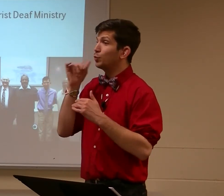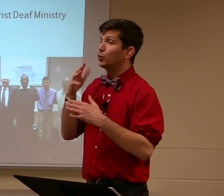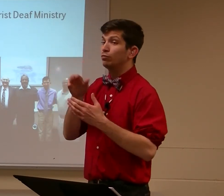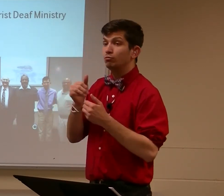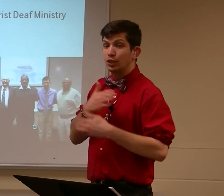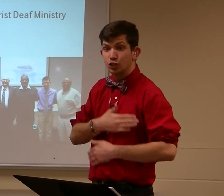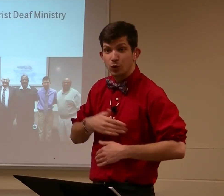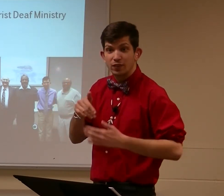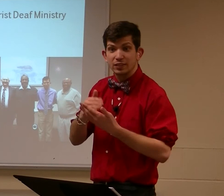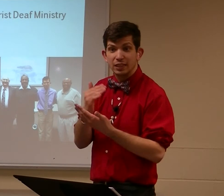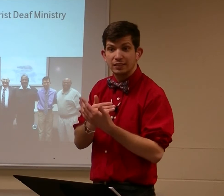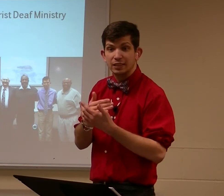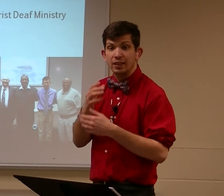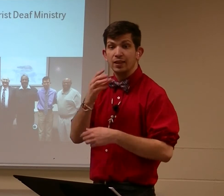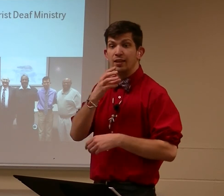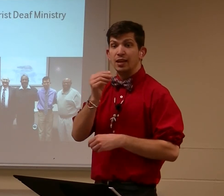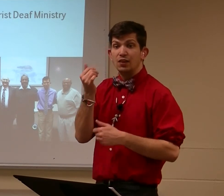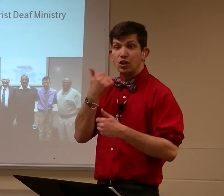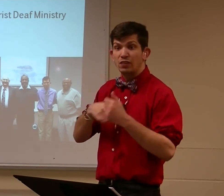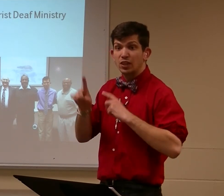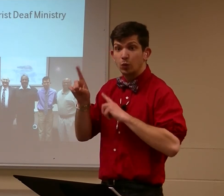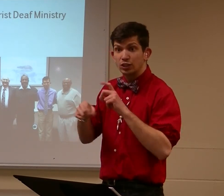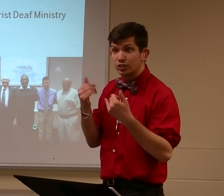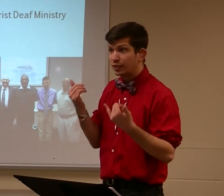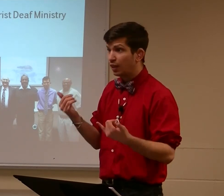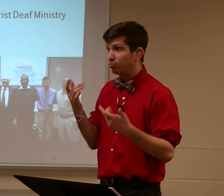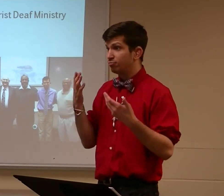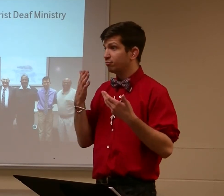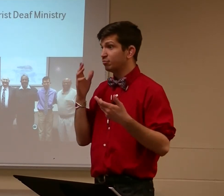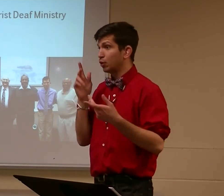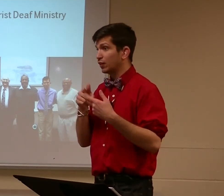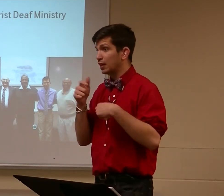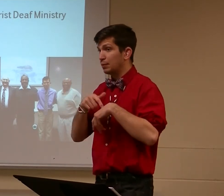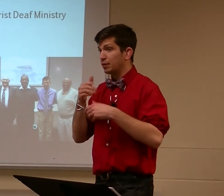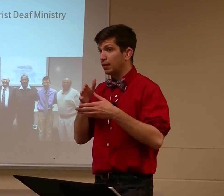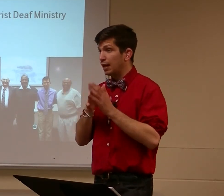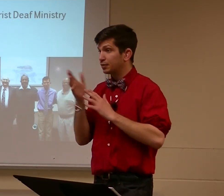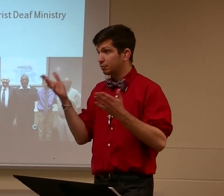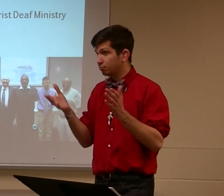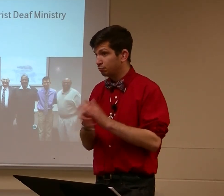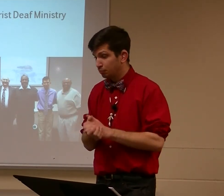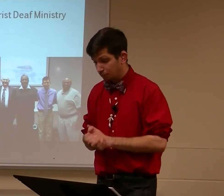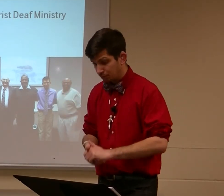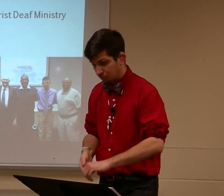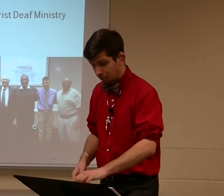you enjoyed this lesson. And if you have any questions now, perfect time to ask.